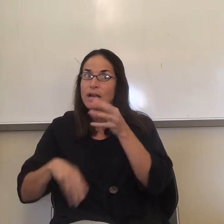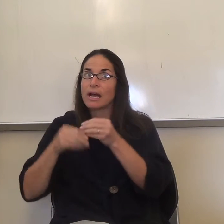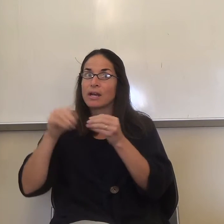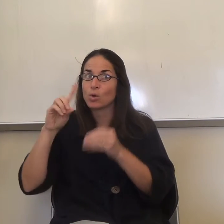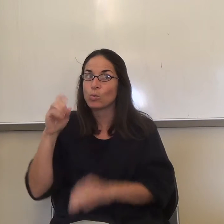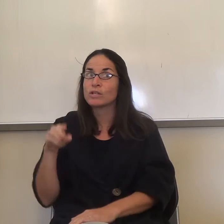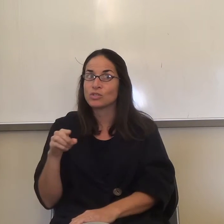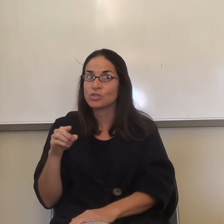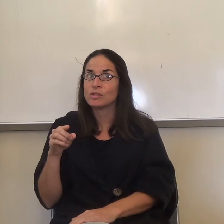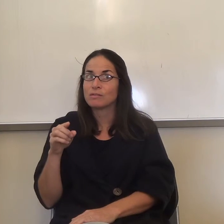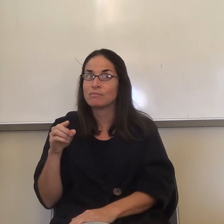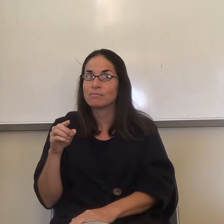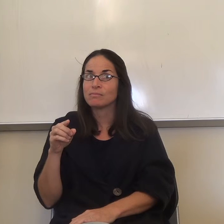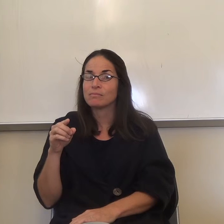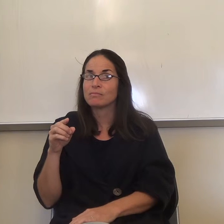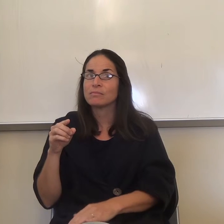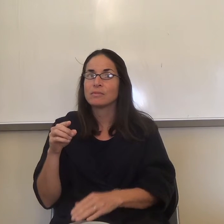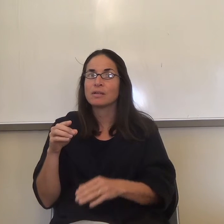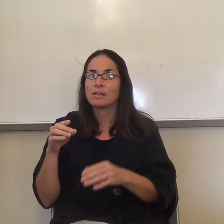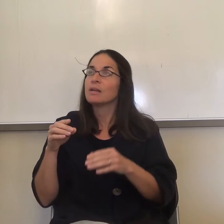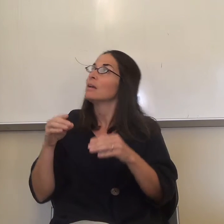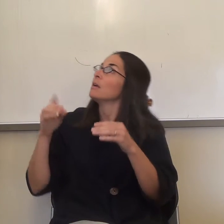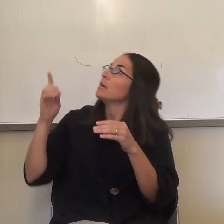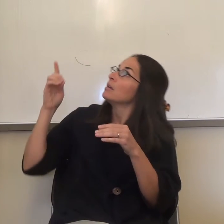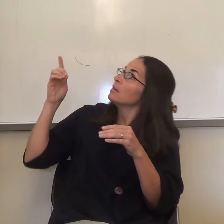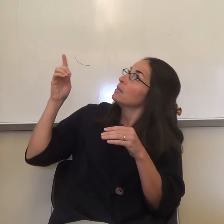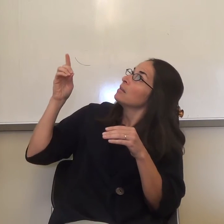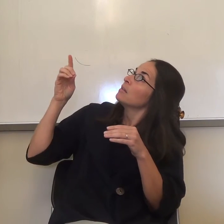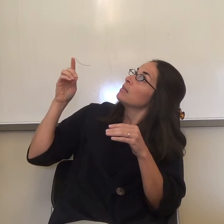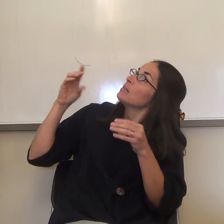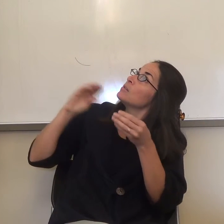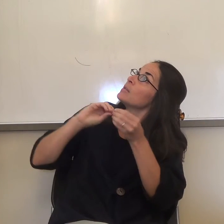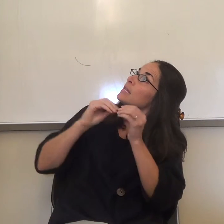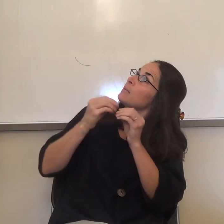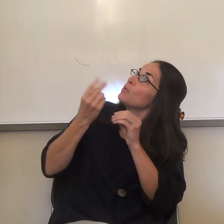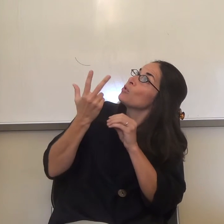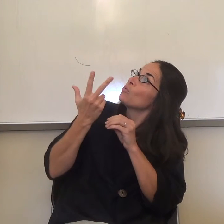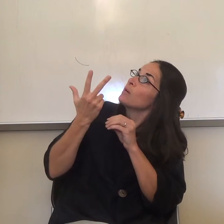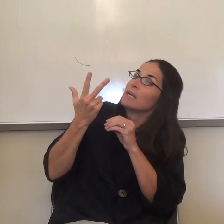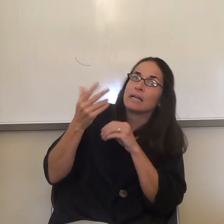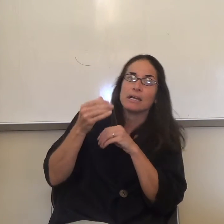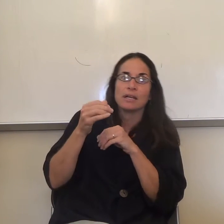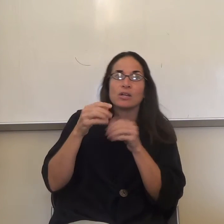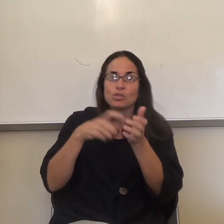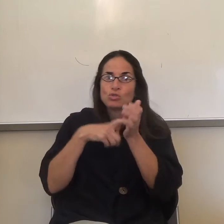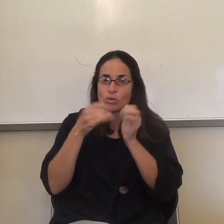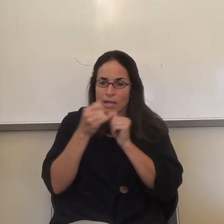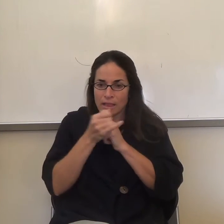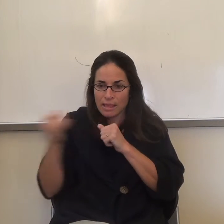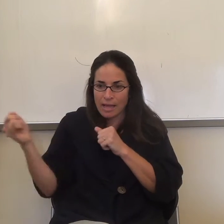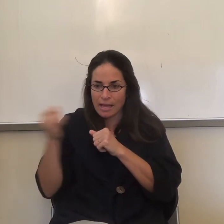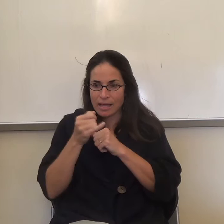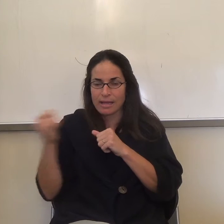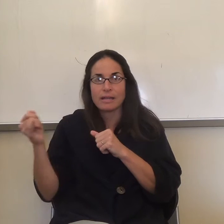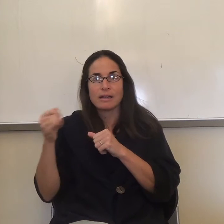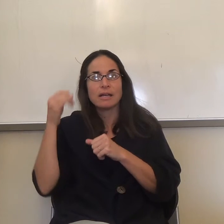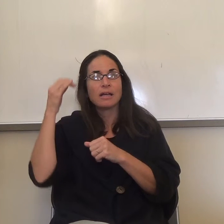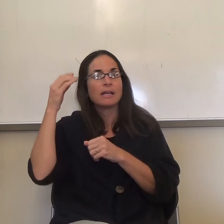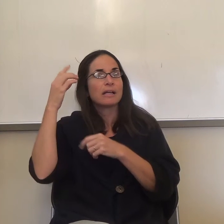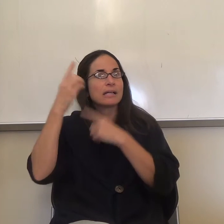under consider sound reasons, I want you to put another line, okay? What your thing